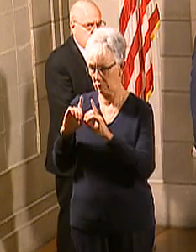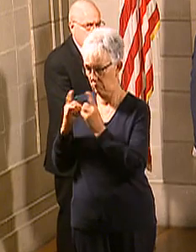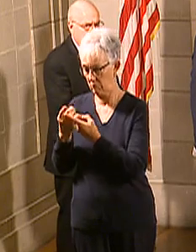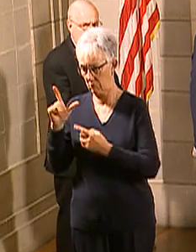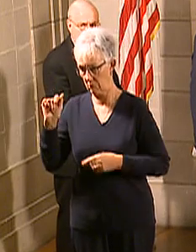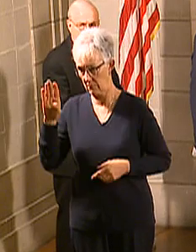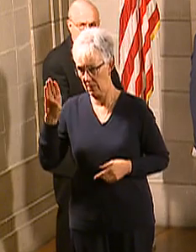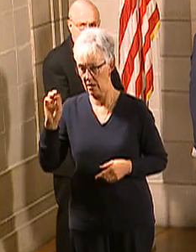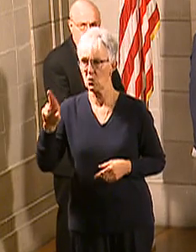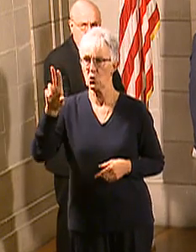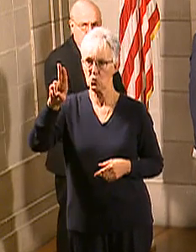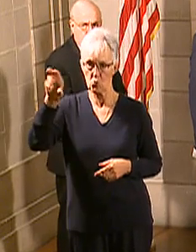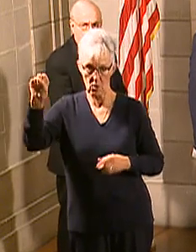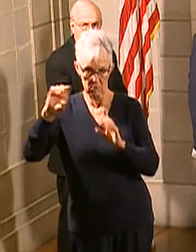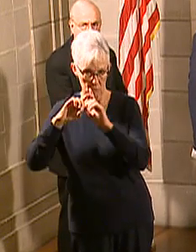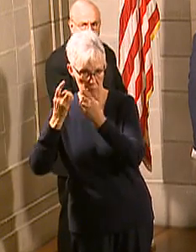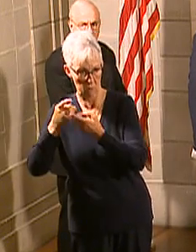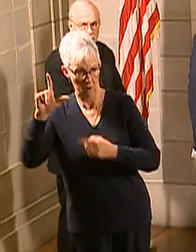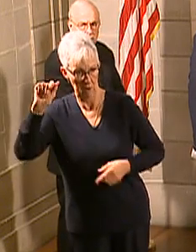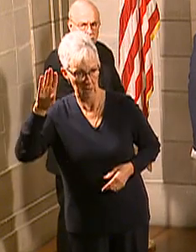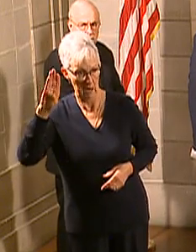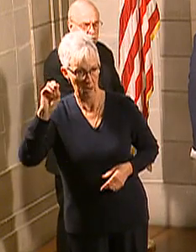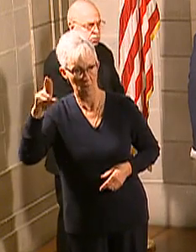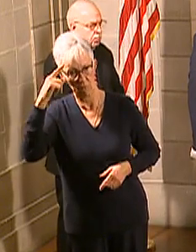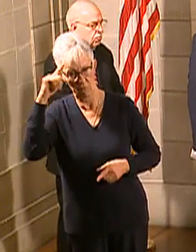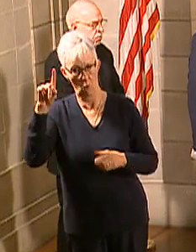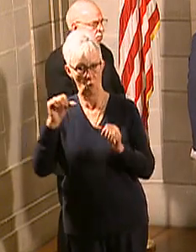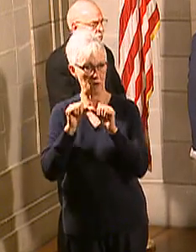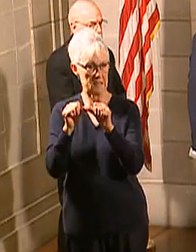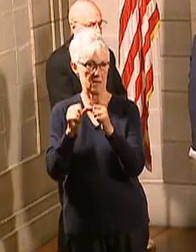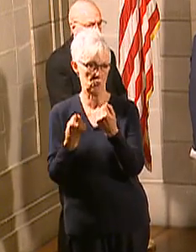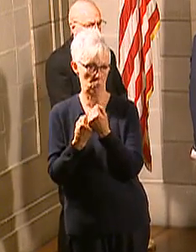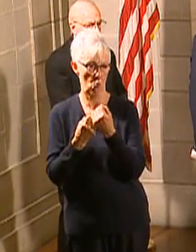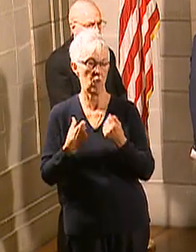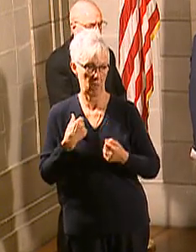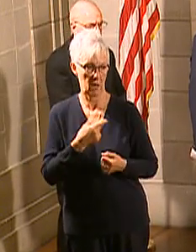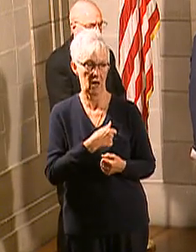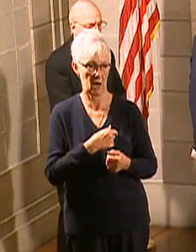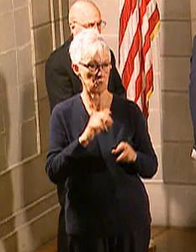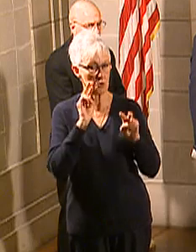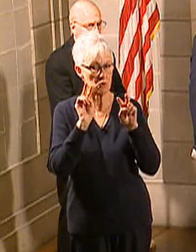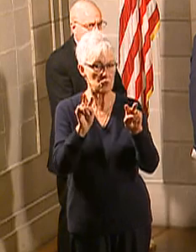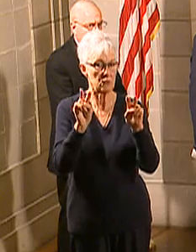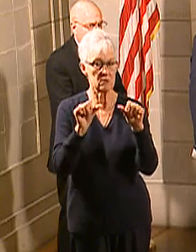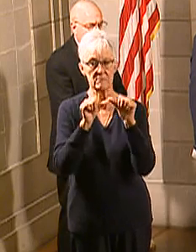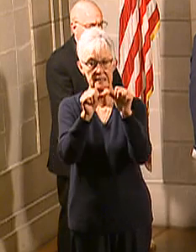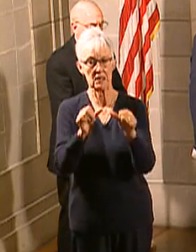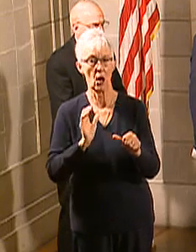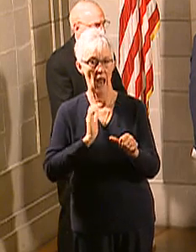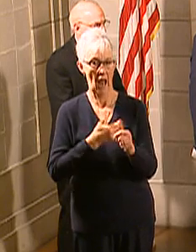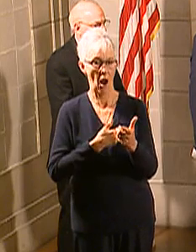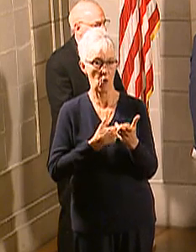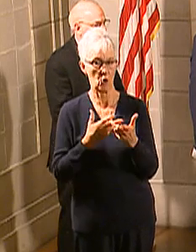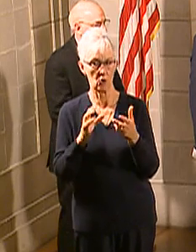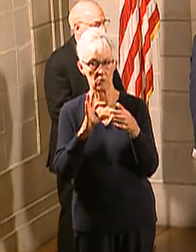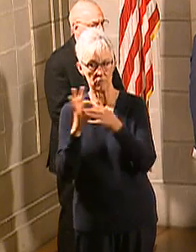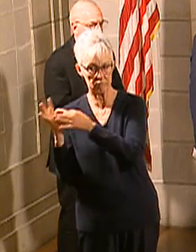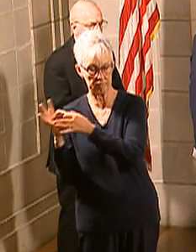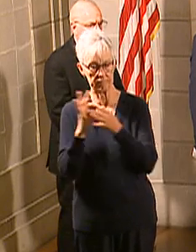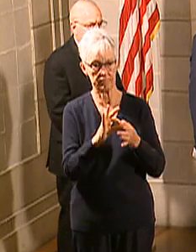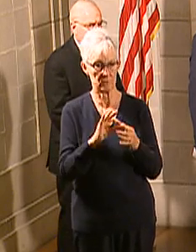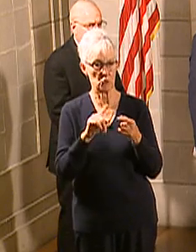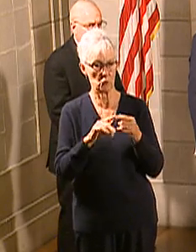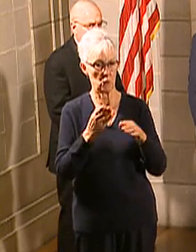continued support on our short journey, and look forward to the continued partnership and expansion to grow opportunities for our